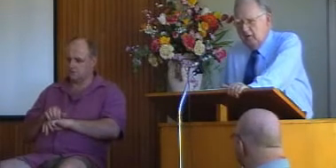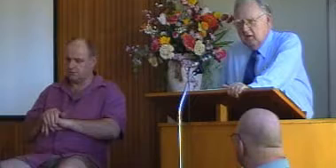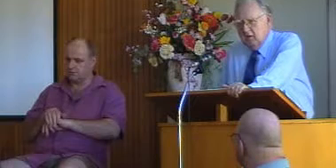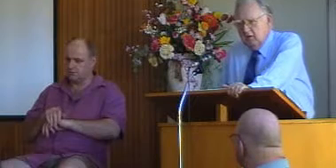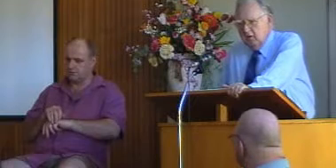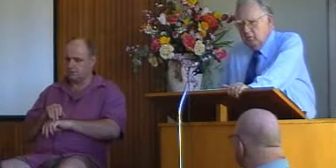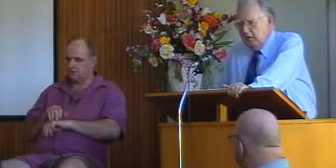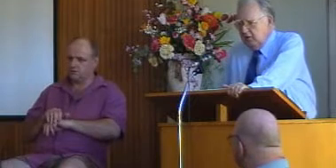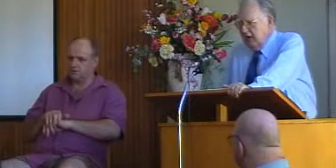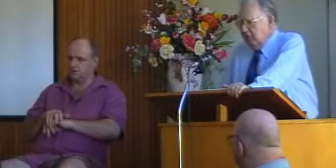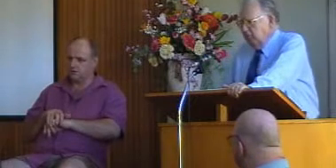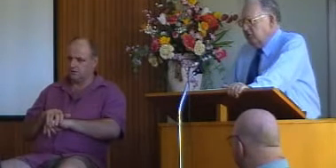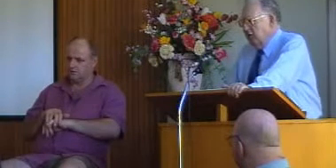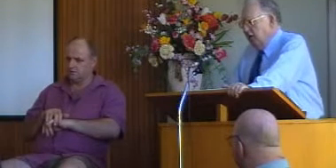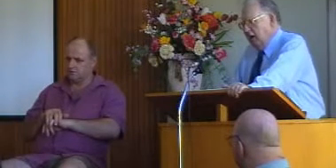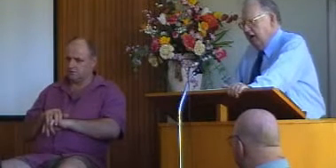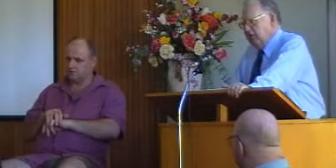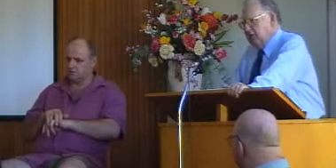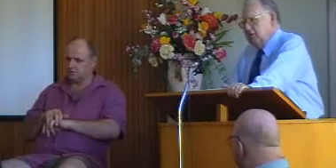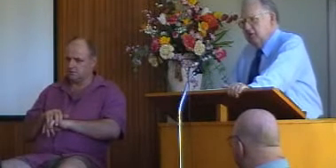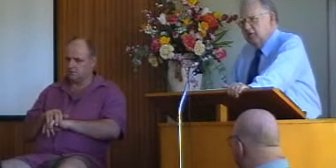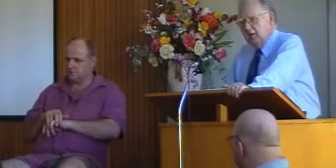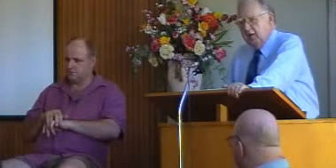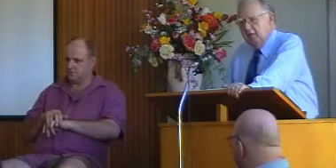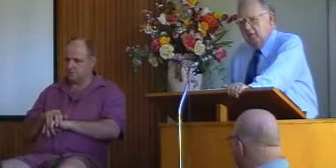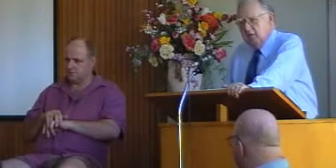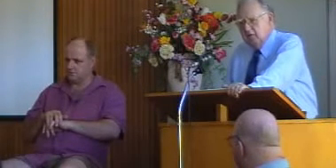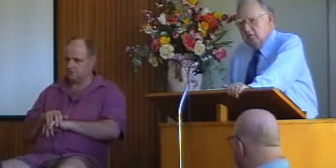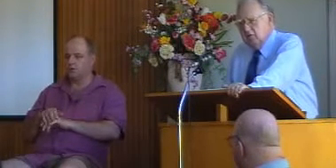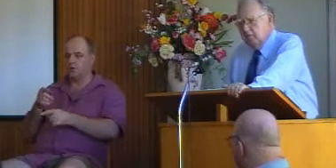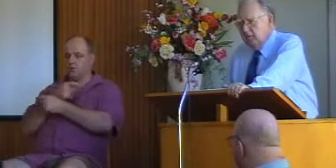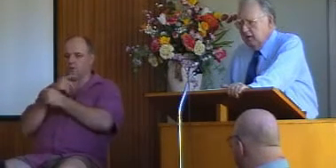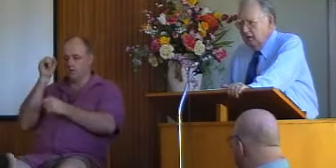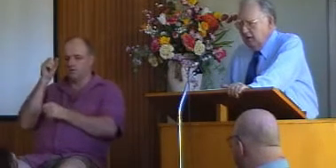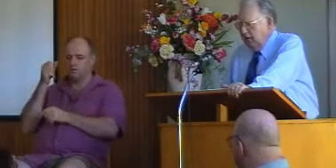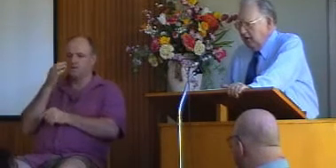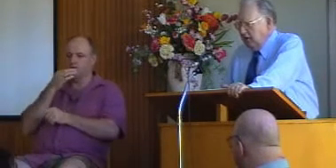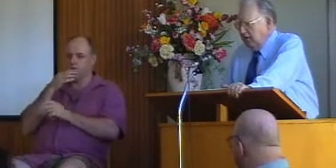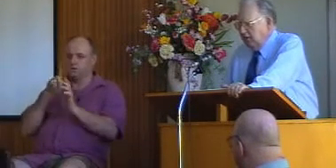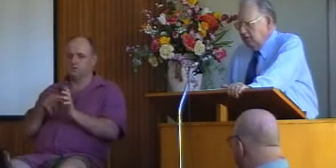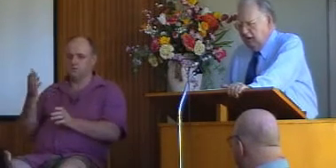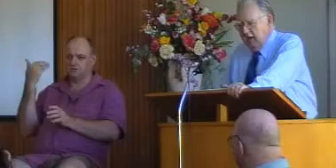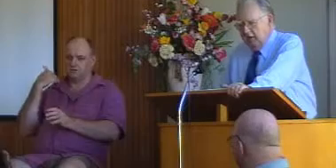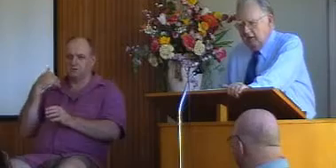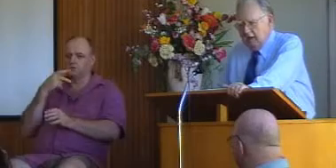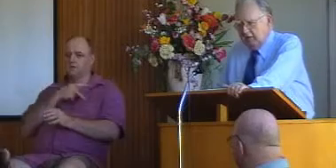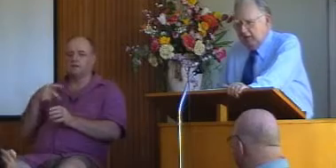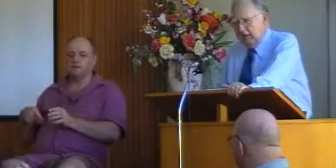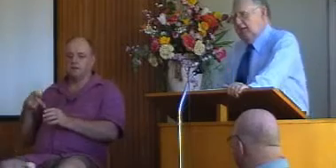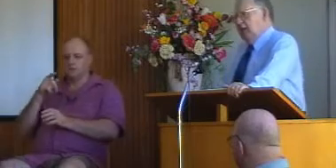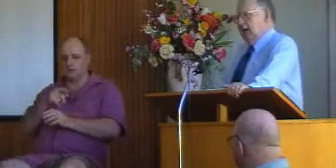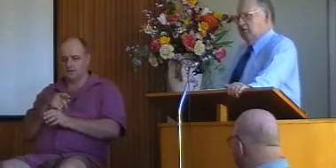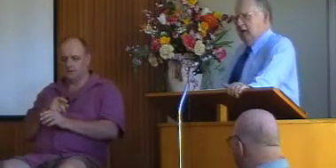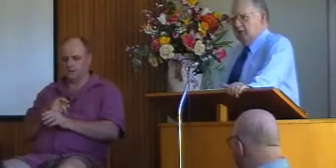world. When his country was denied assistance through the League of Nations, they said to Haile